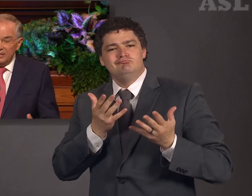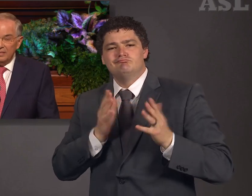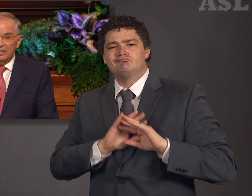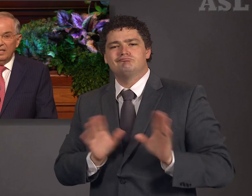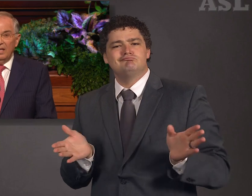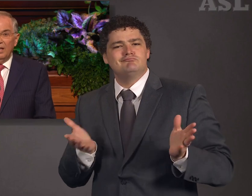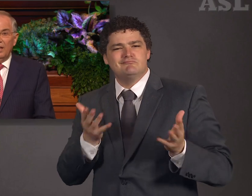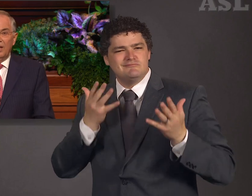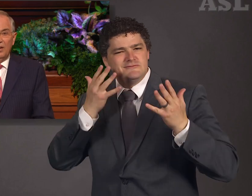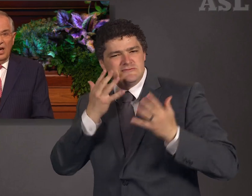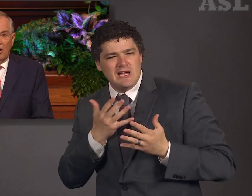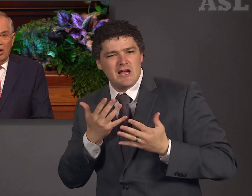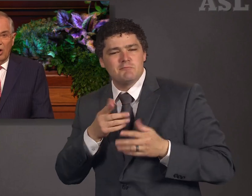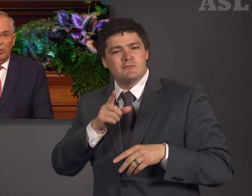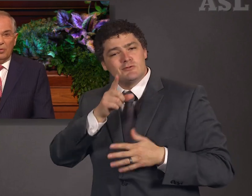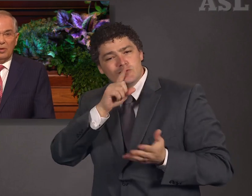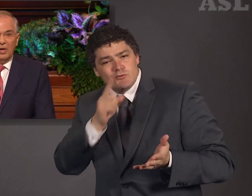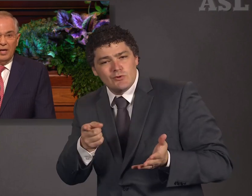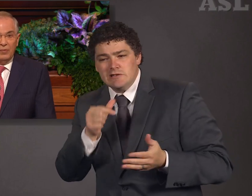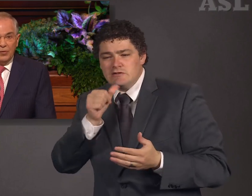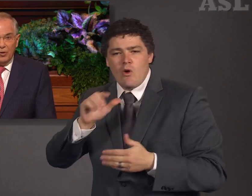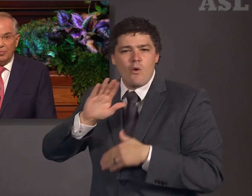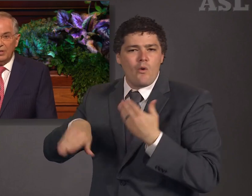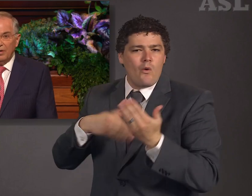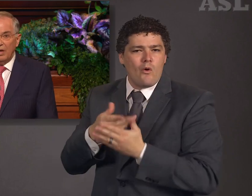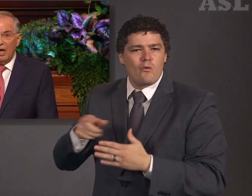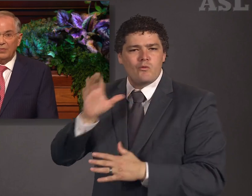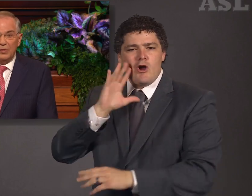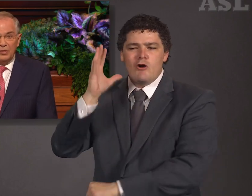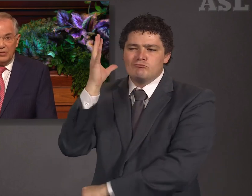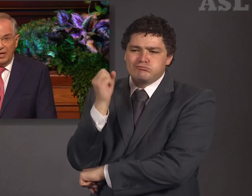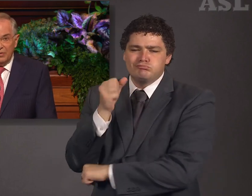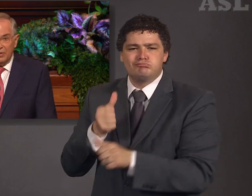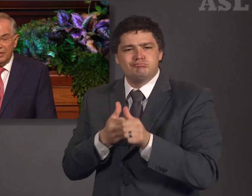Sadly, not all will remain firm in their